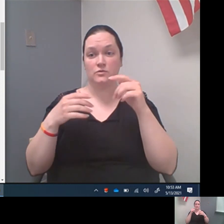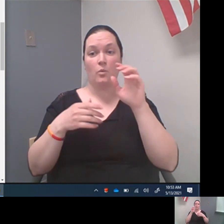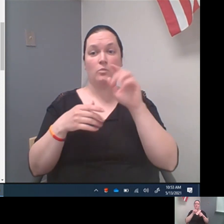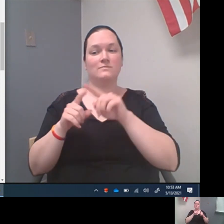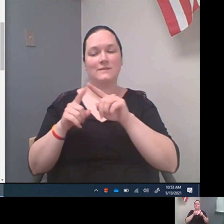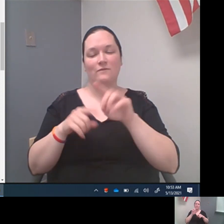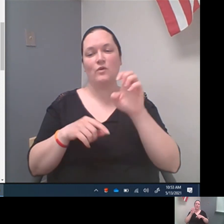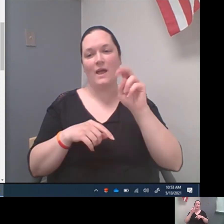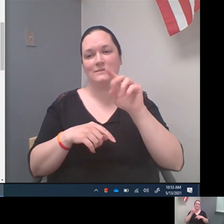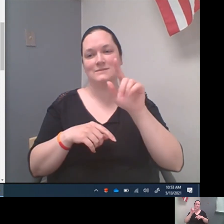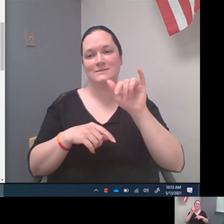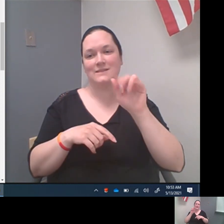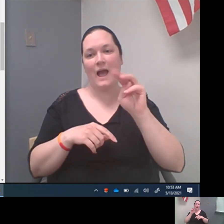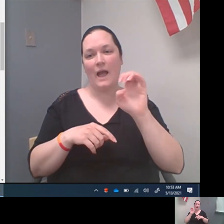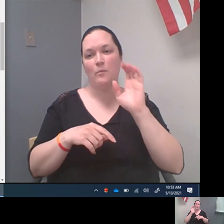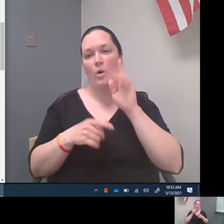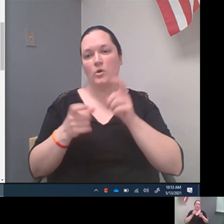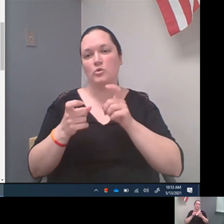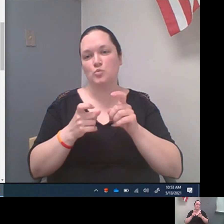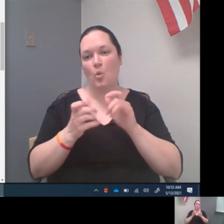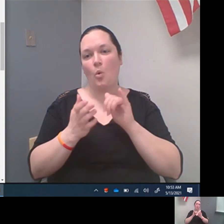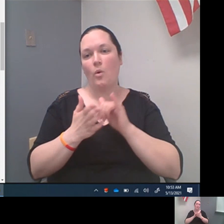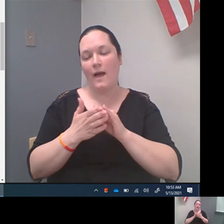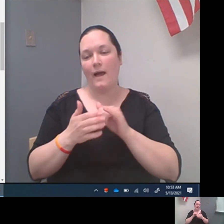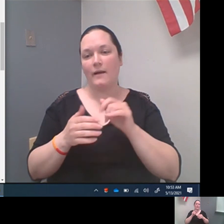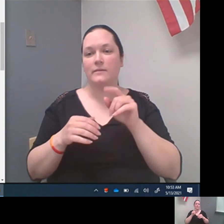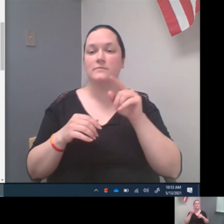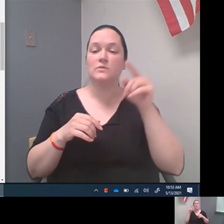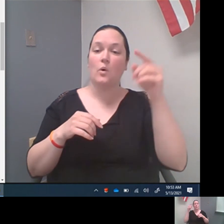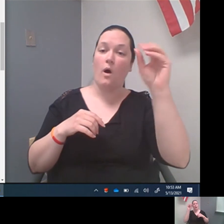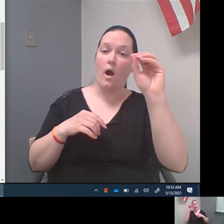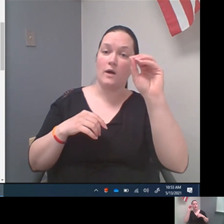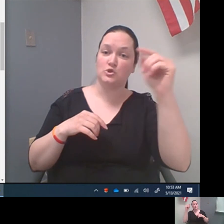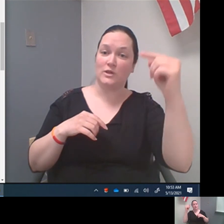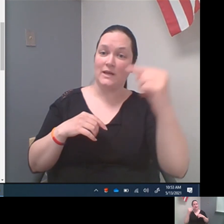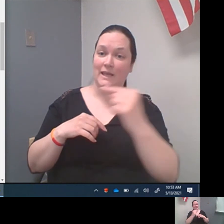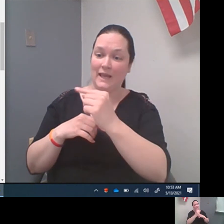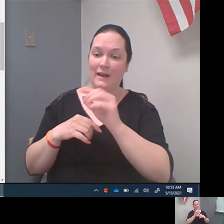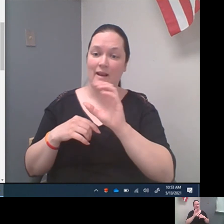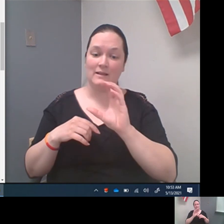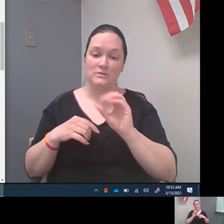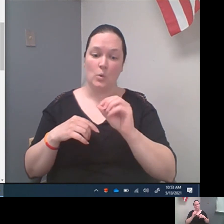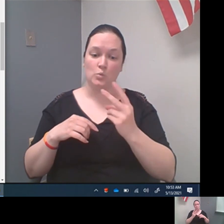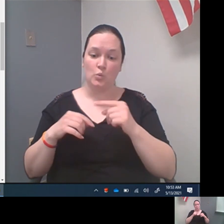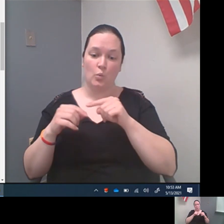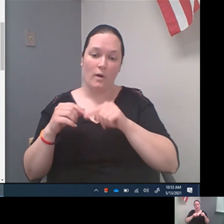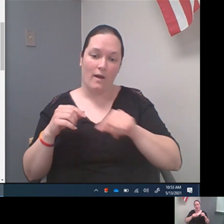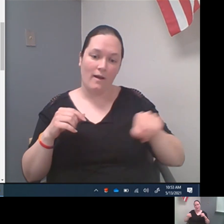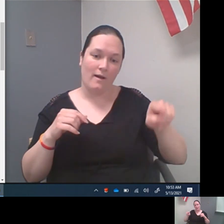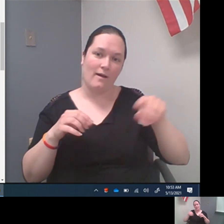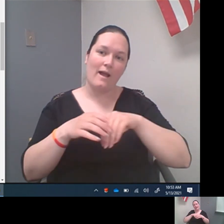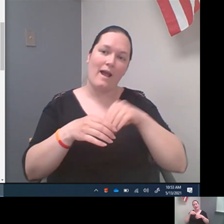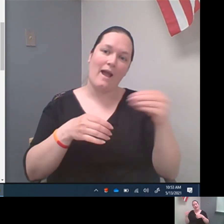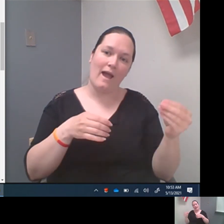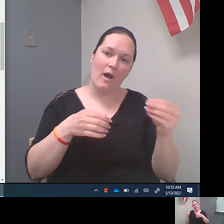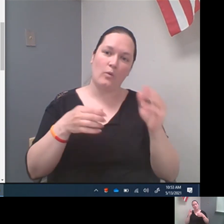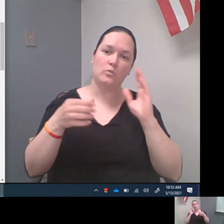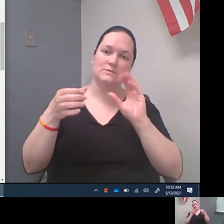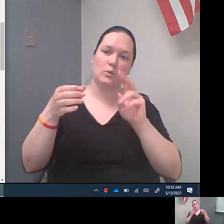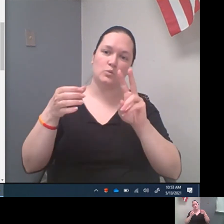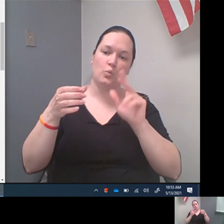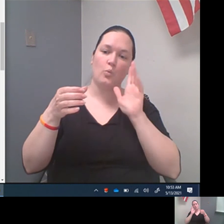control all of this, then that's going to release as carbon dioxide. So carbon dioxide goes back into the alveoli, and we breathe that out. We take in